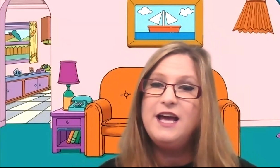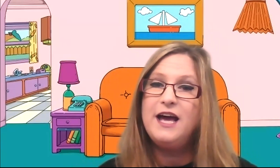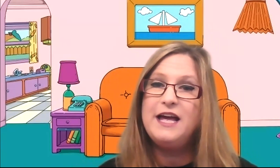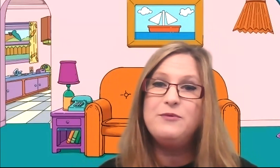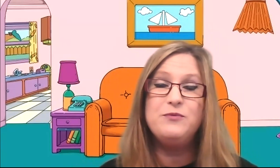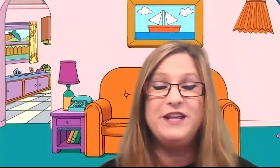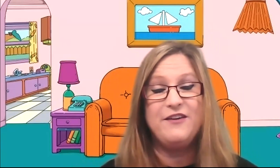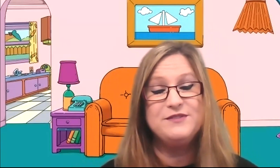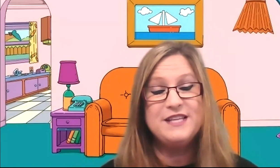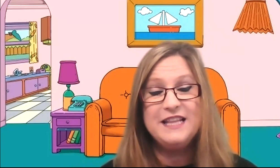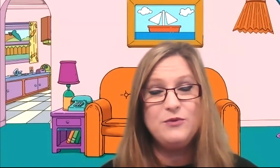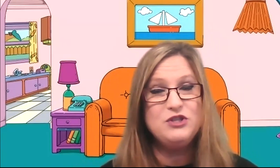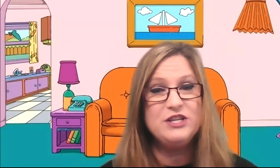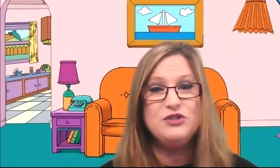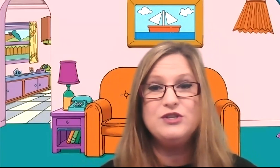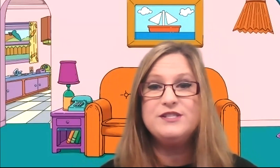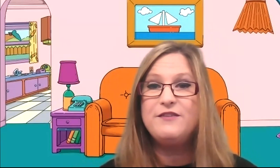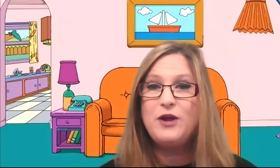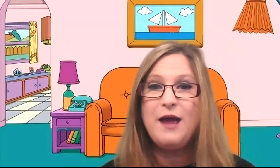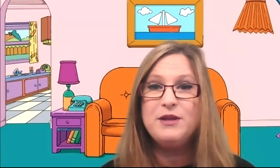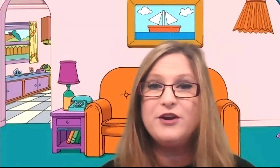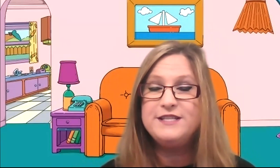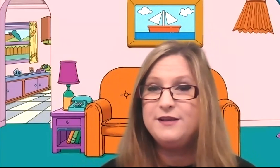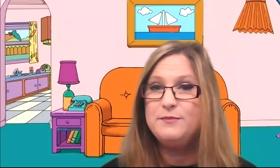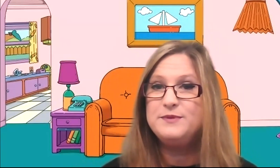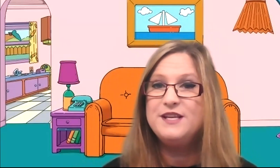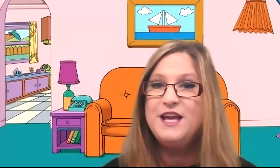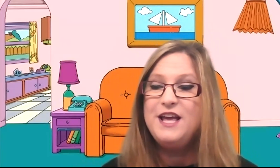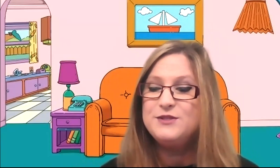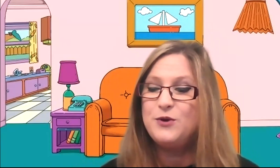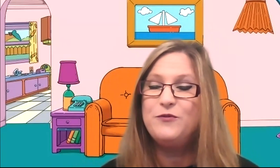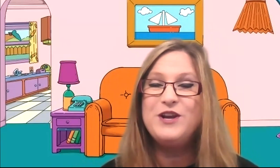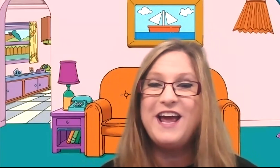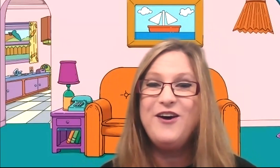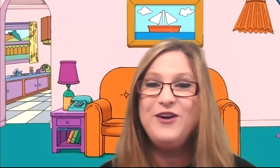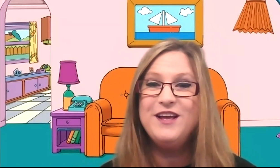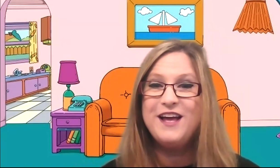at that have sign language gestures and vocabulary tips.